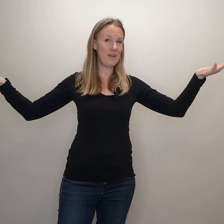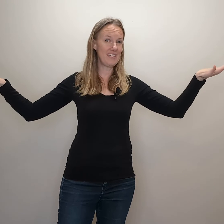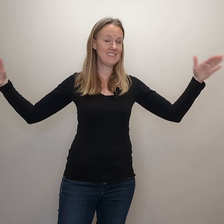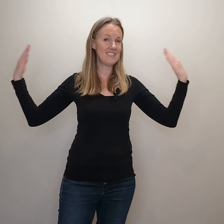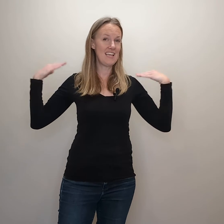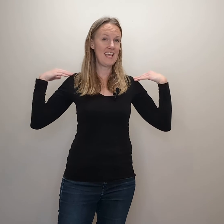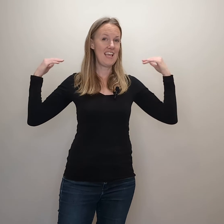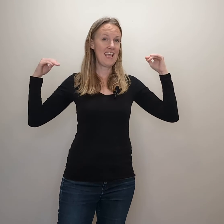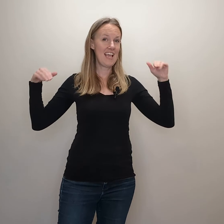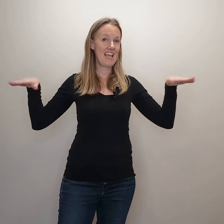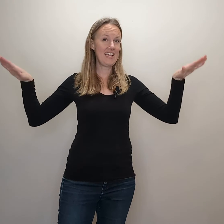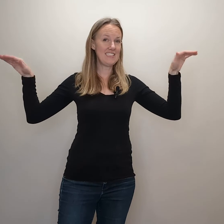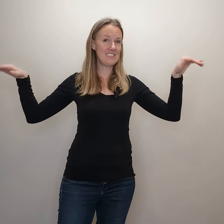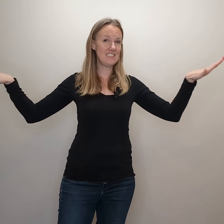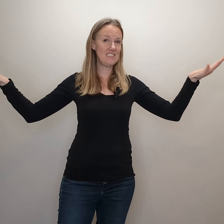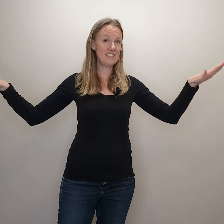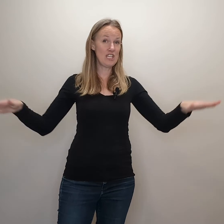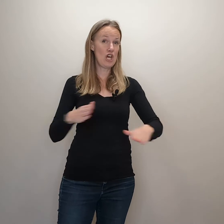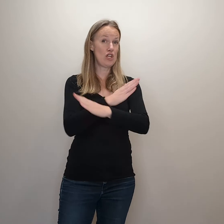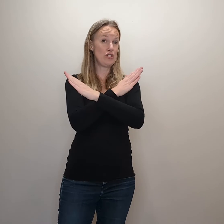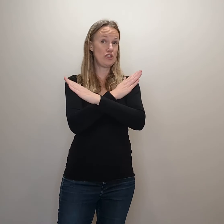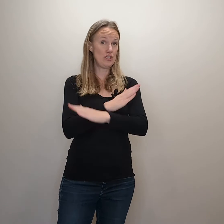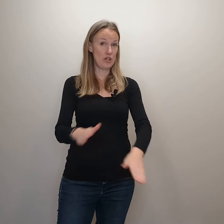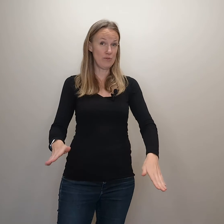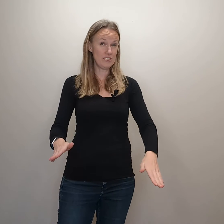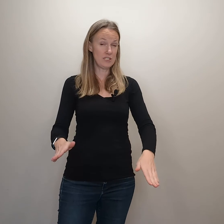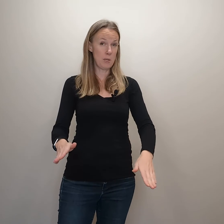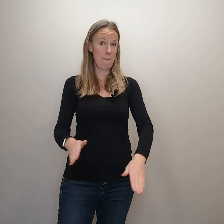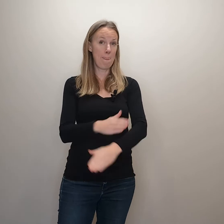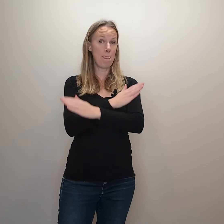wings. Angels don't